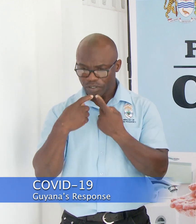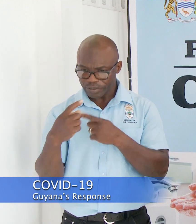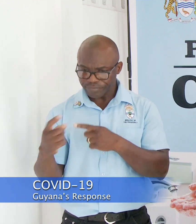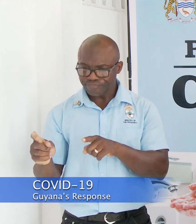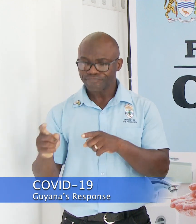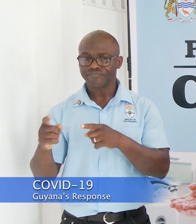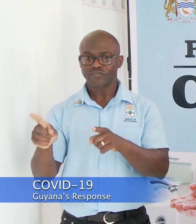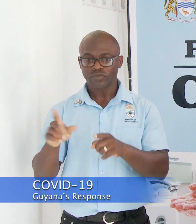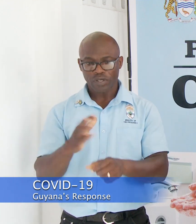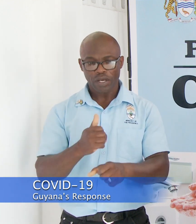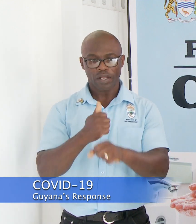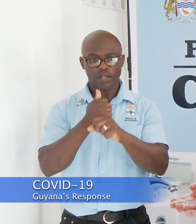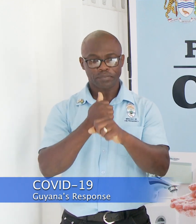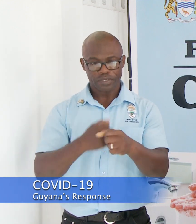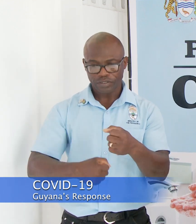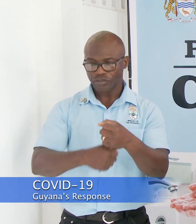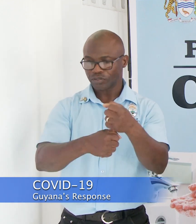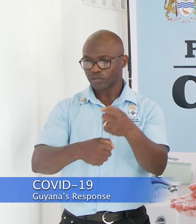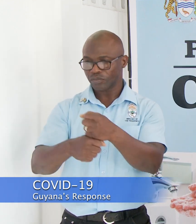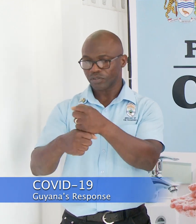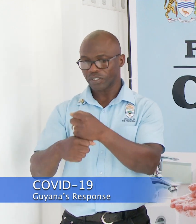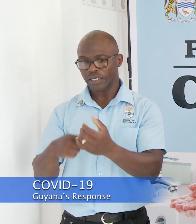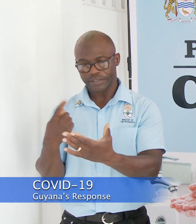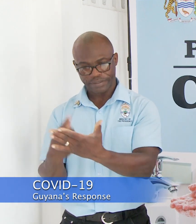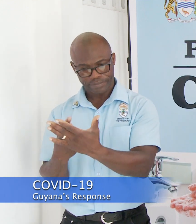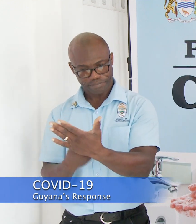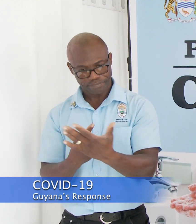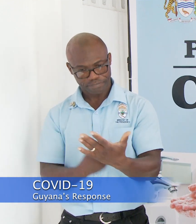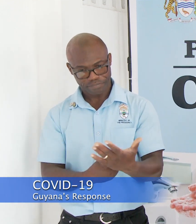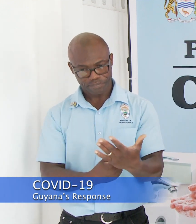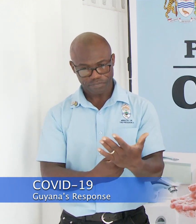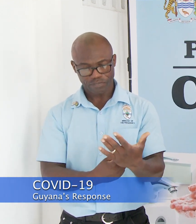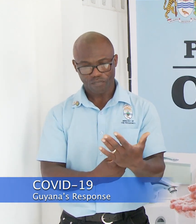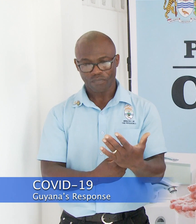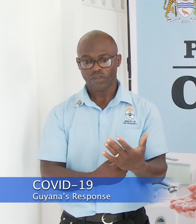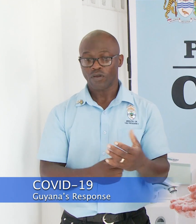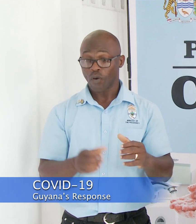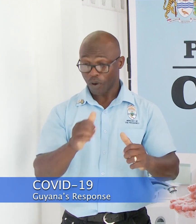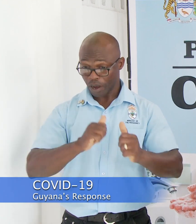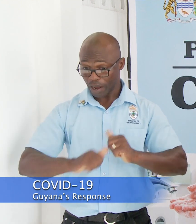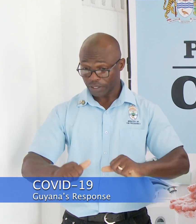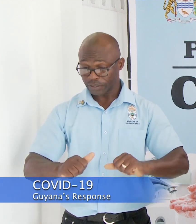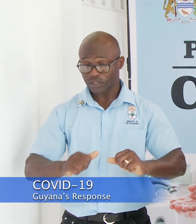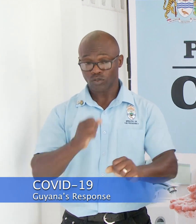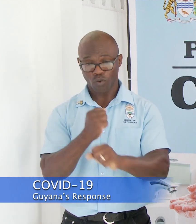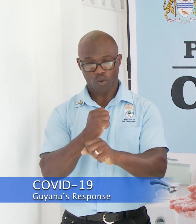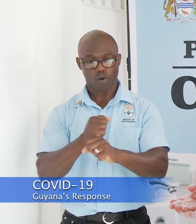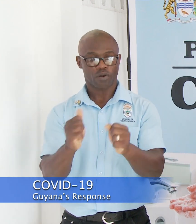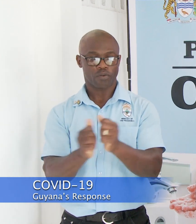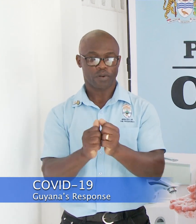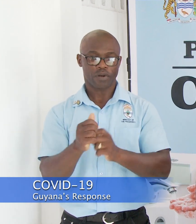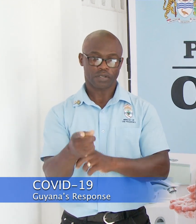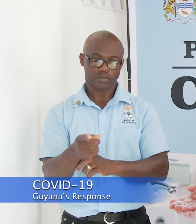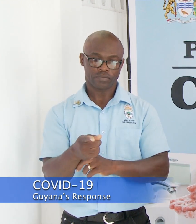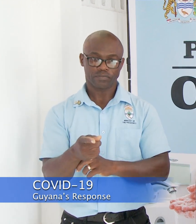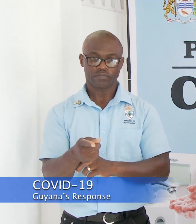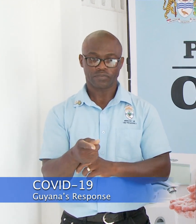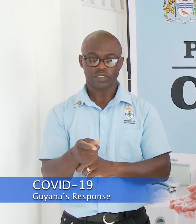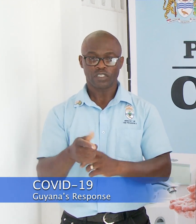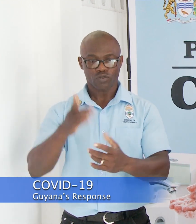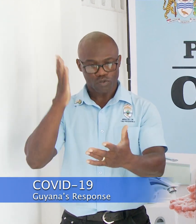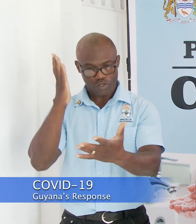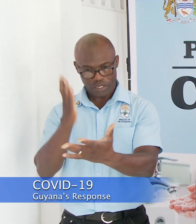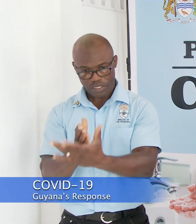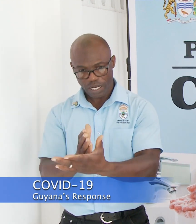to the task force as discussed and on actions to be taken in order to curb the